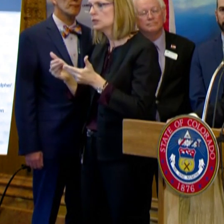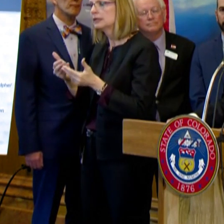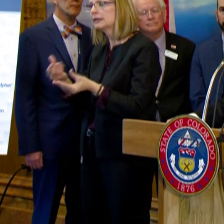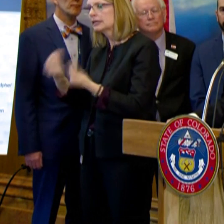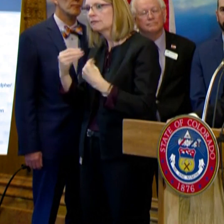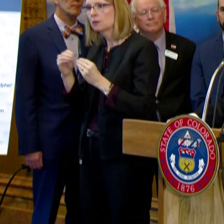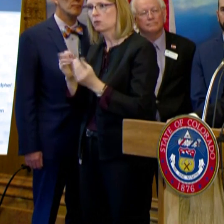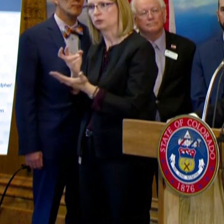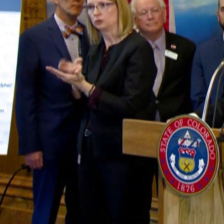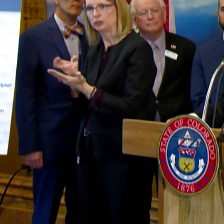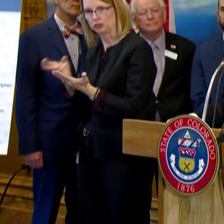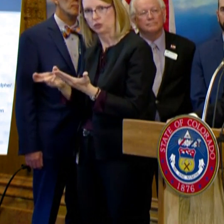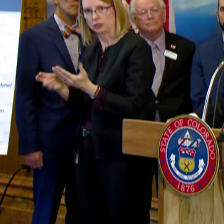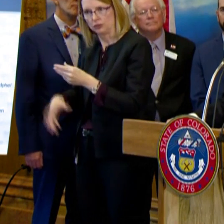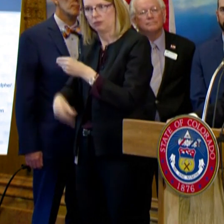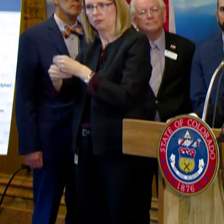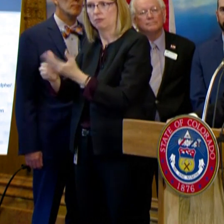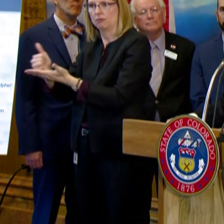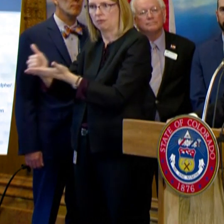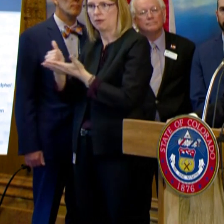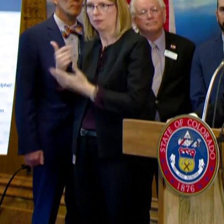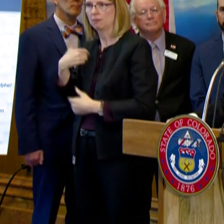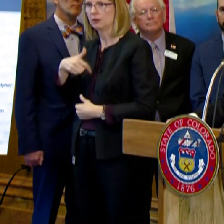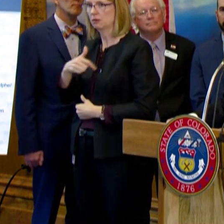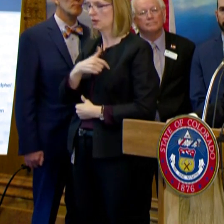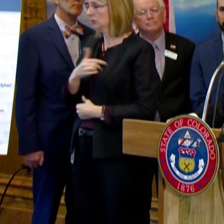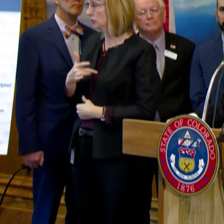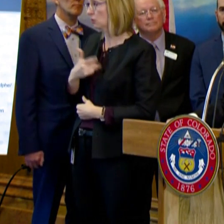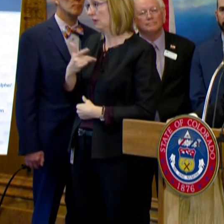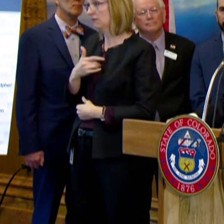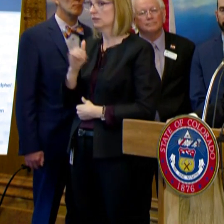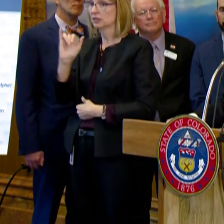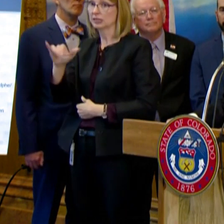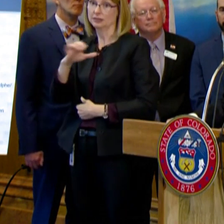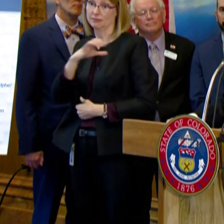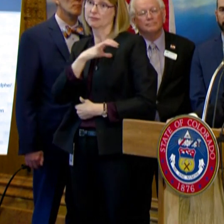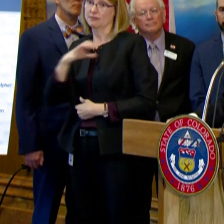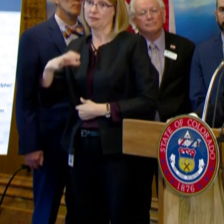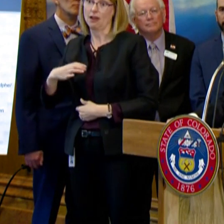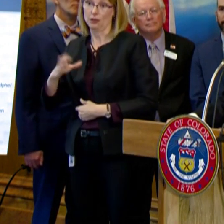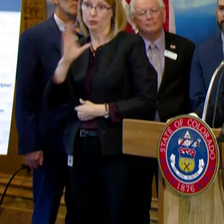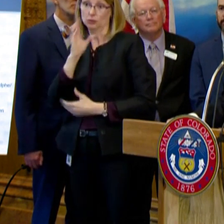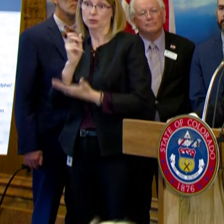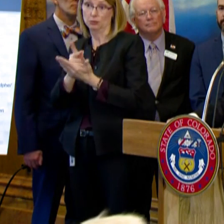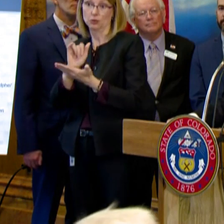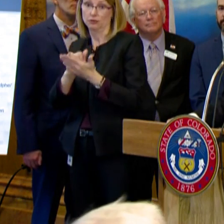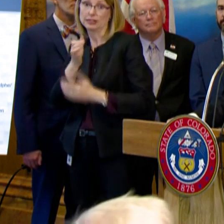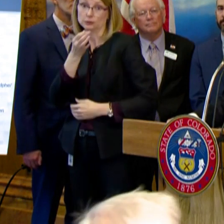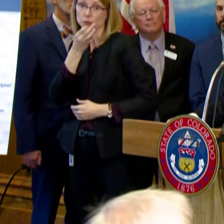through a supplemental. I'm confident that will navigate its way through Congress and reach the President's desk in the near future.